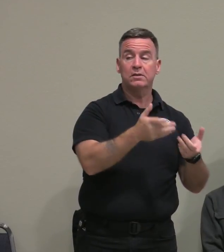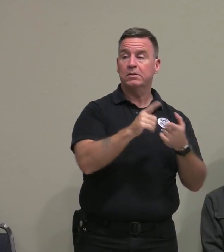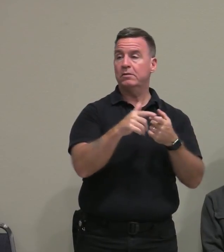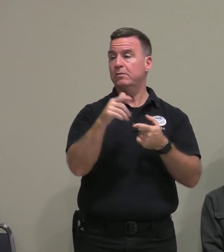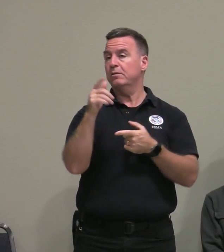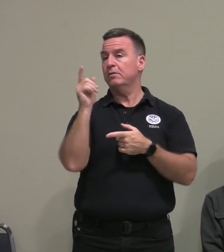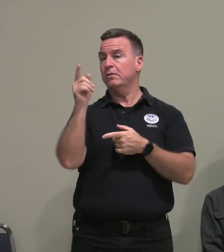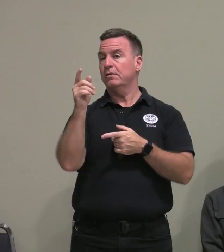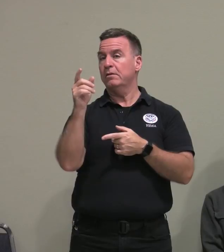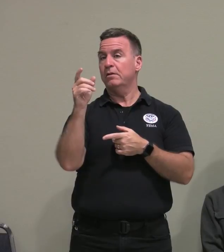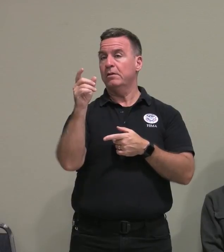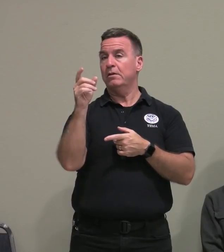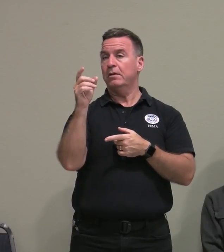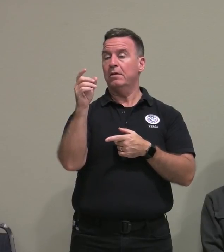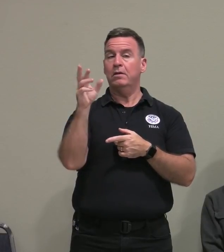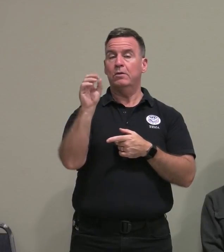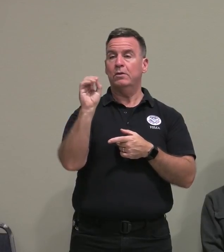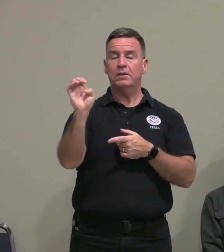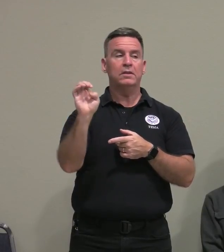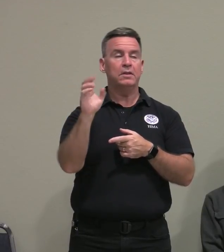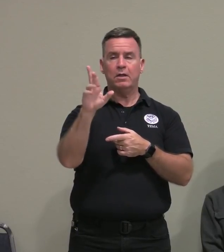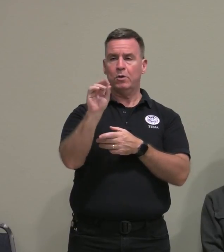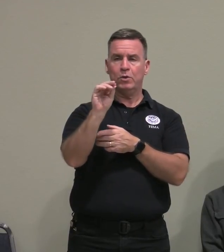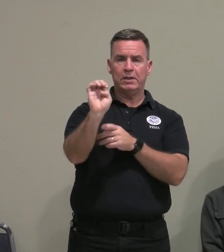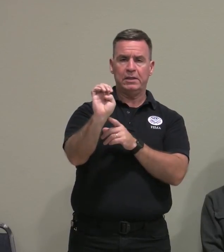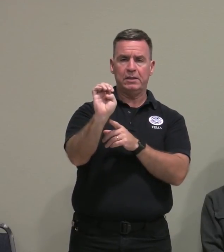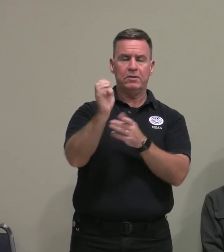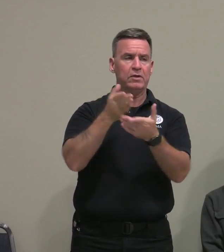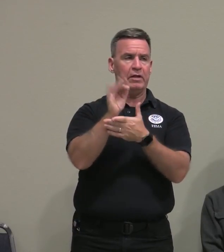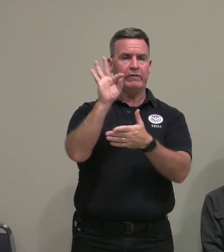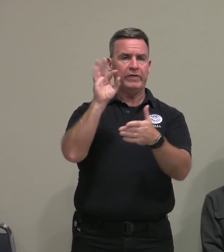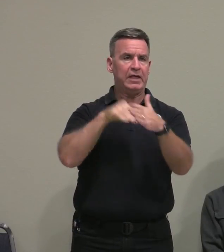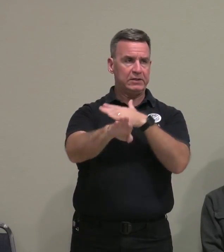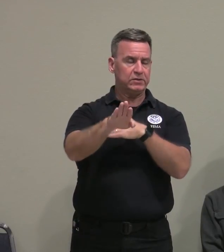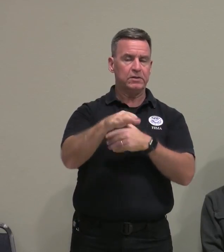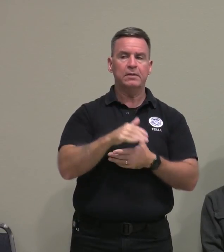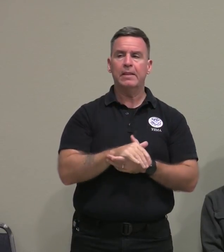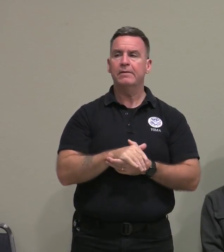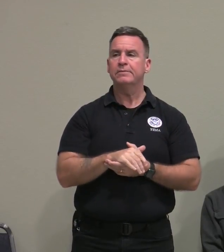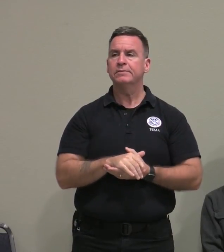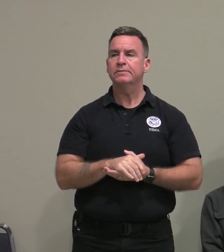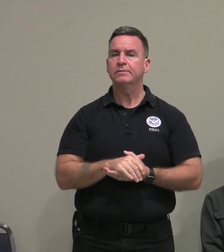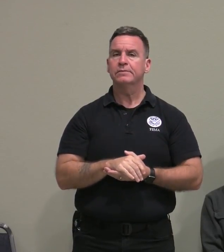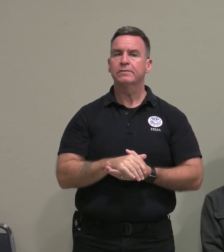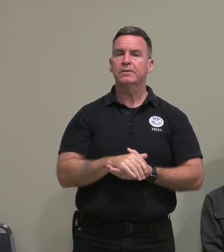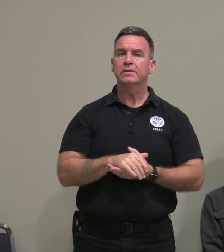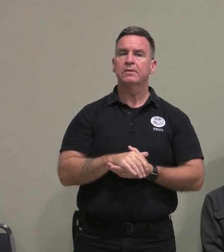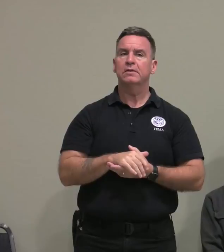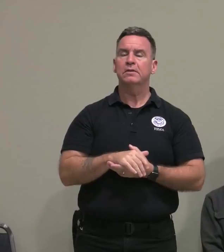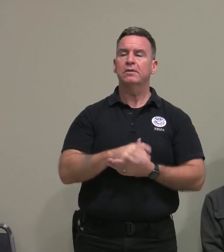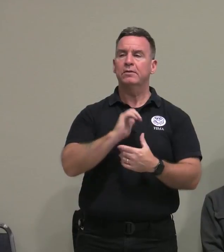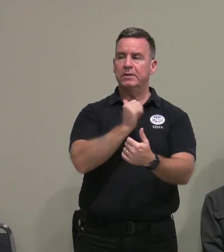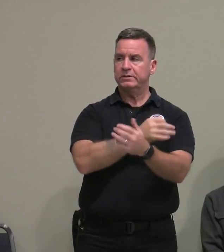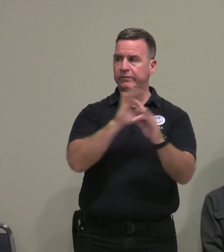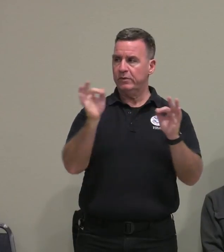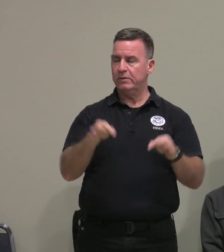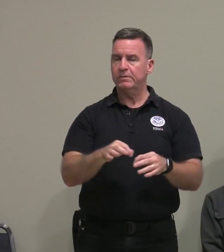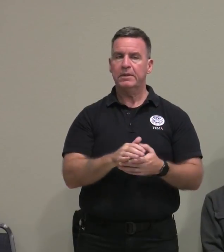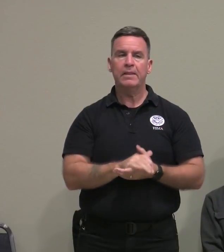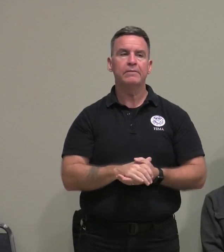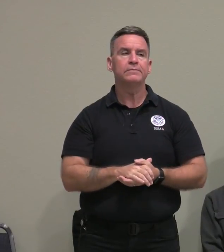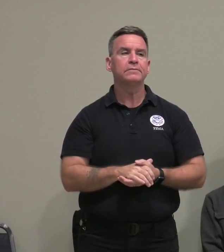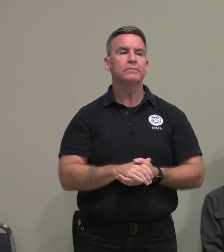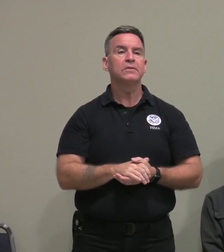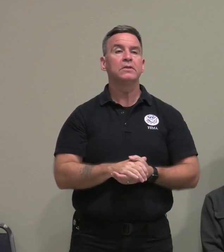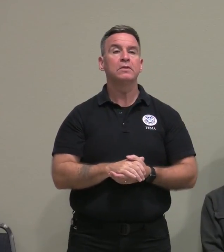the ROE. And by the way, that ROE is right of entry authorization form. That's what it stands